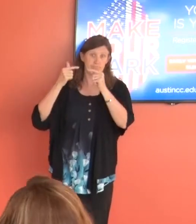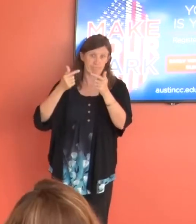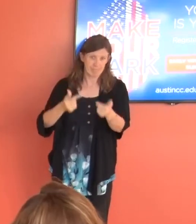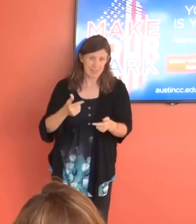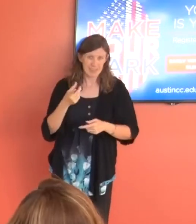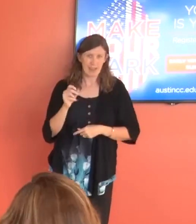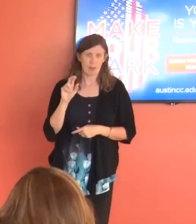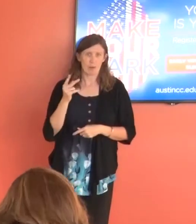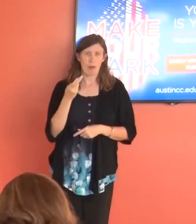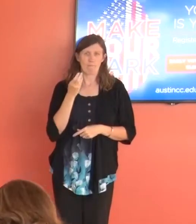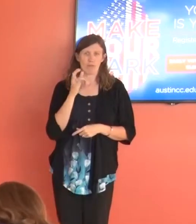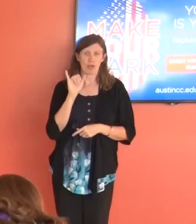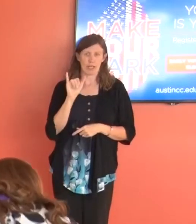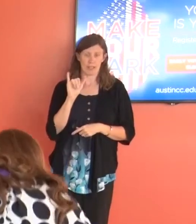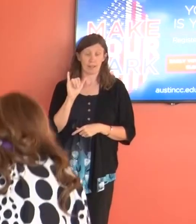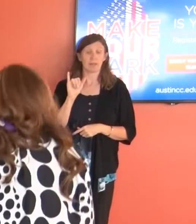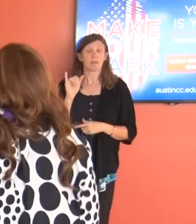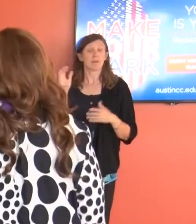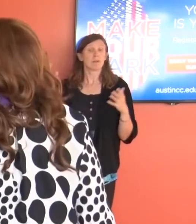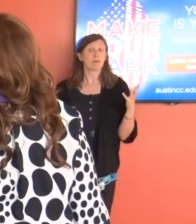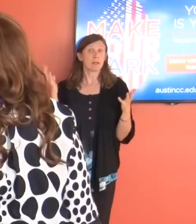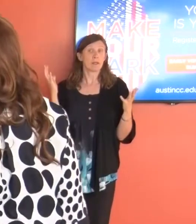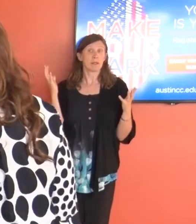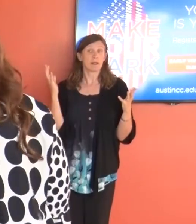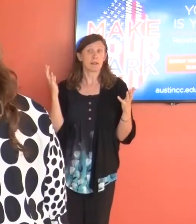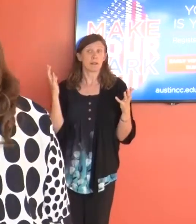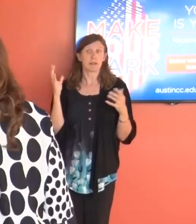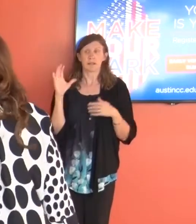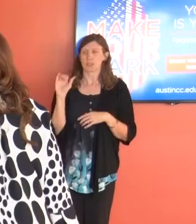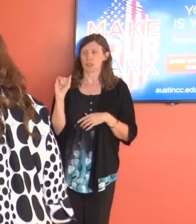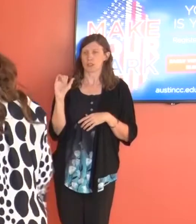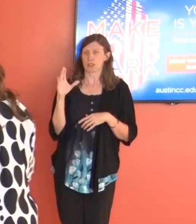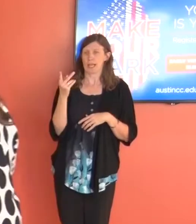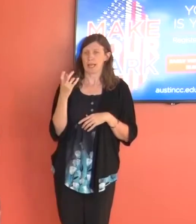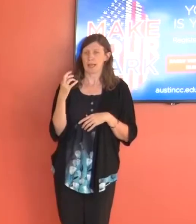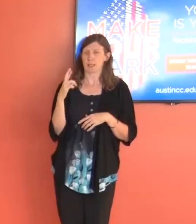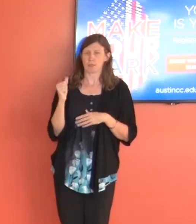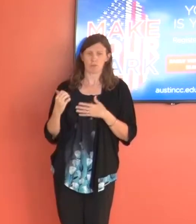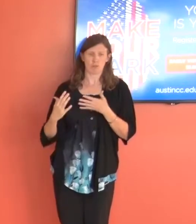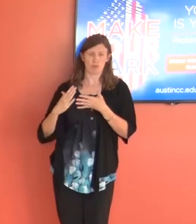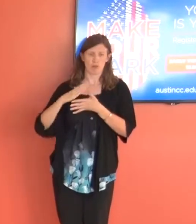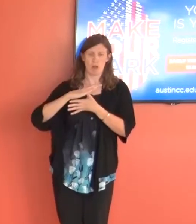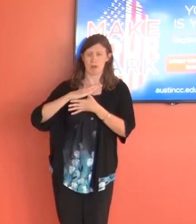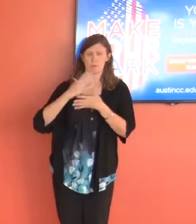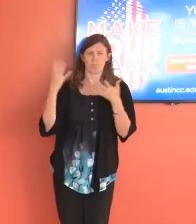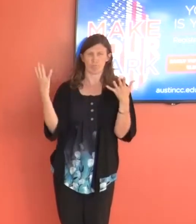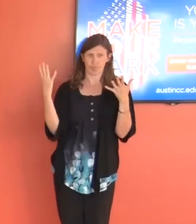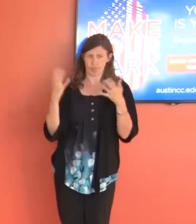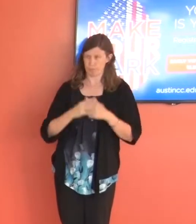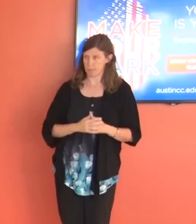Dr. Umphrey to talk about the Chancellor's priorities.